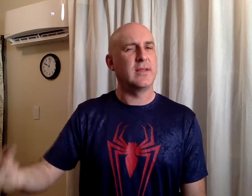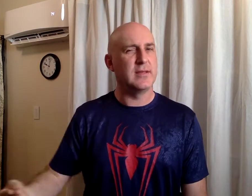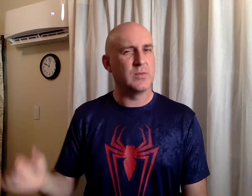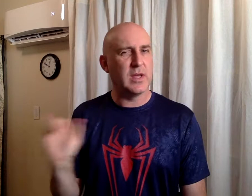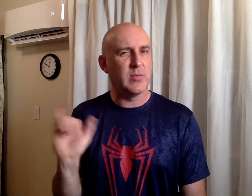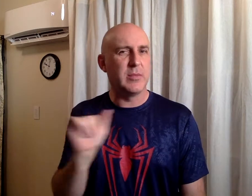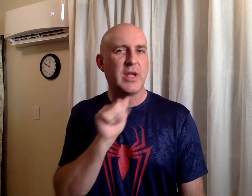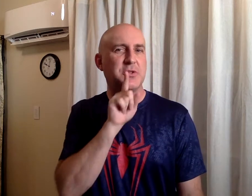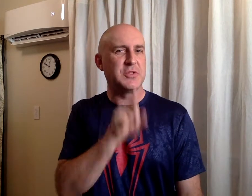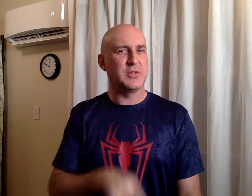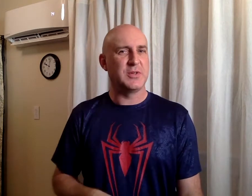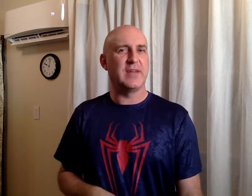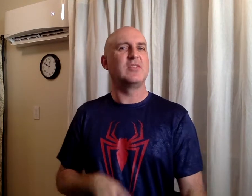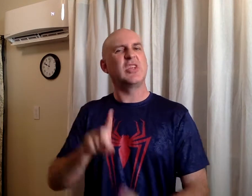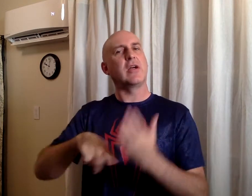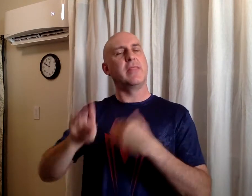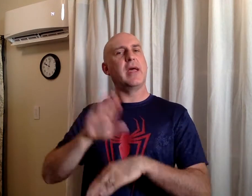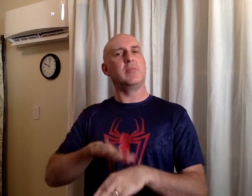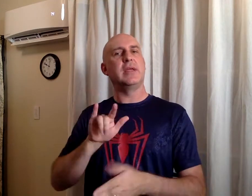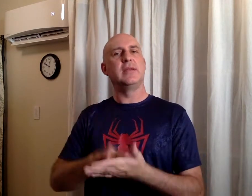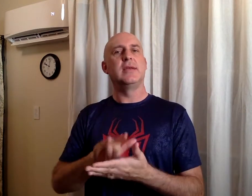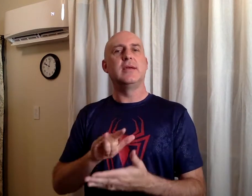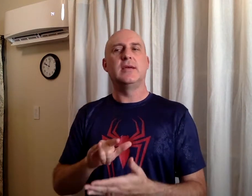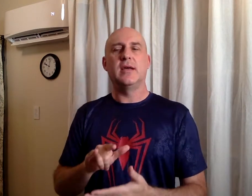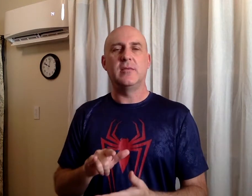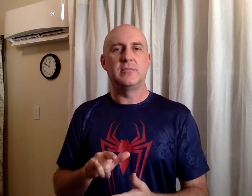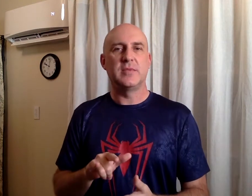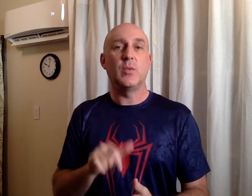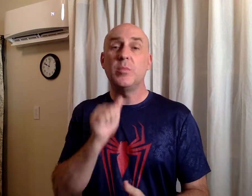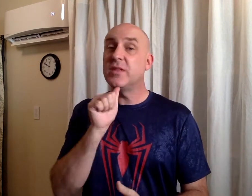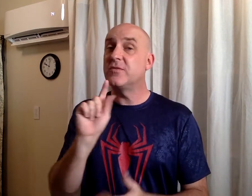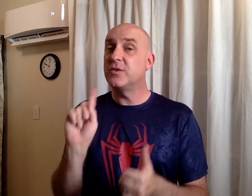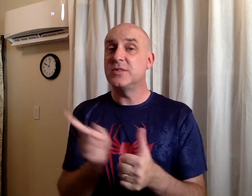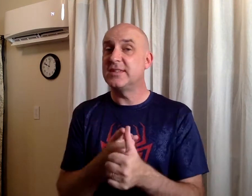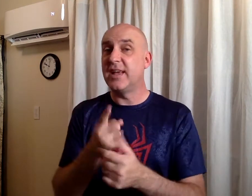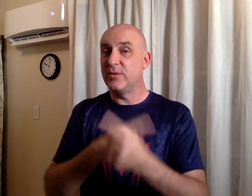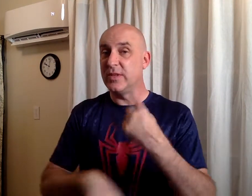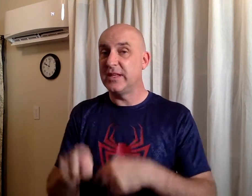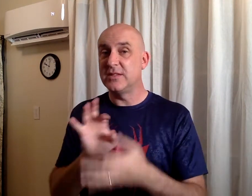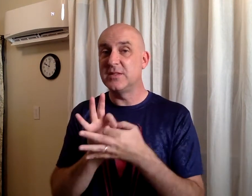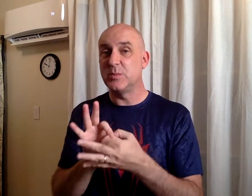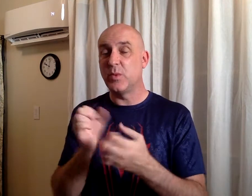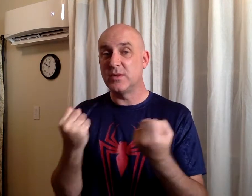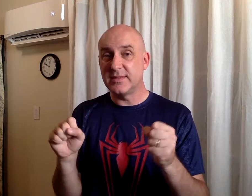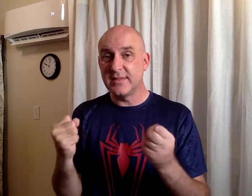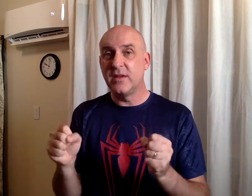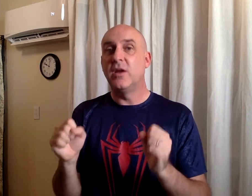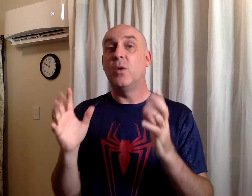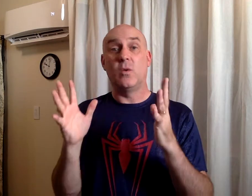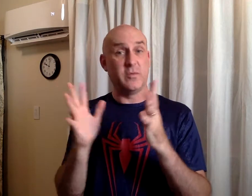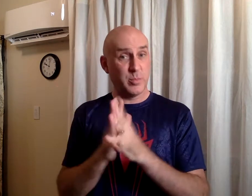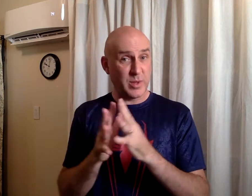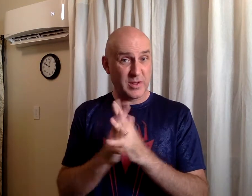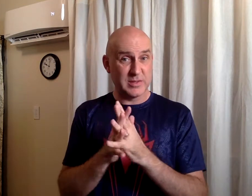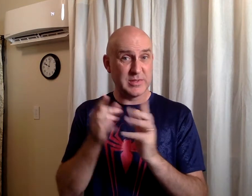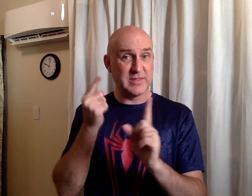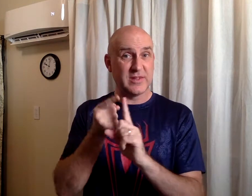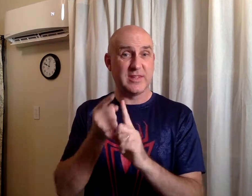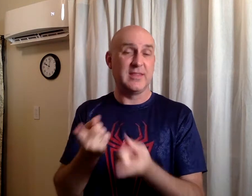as well, but I'm not sure. I have to check on that. But it won't be the first sign related to sports or football specifically that